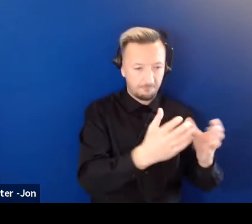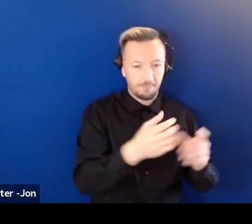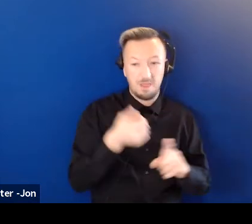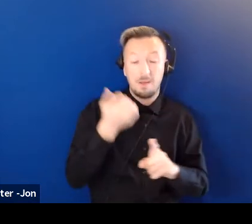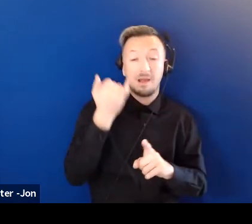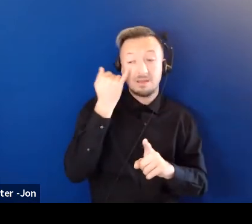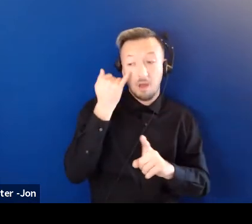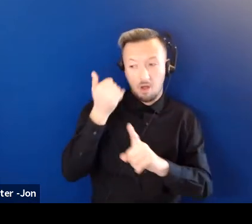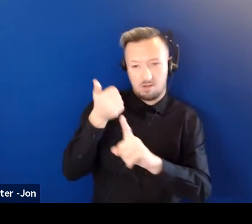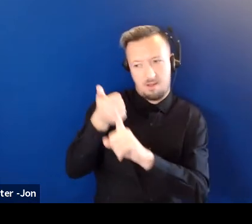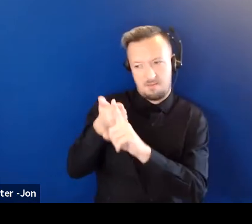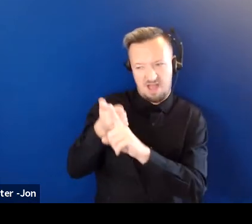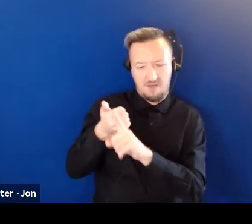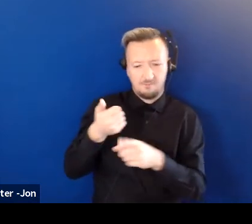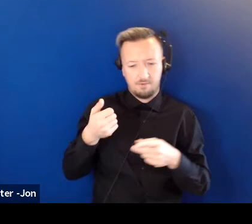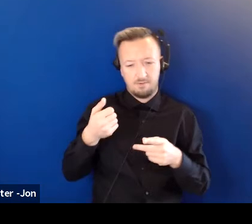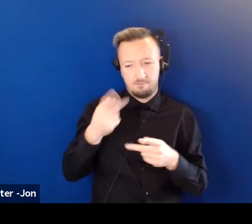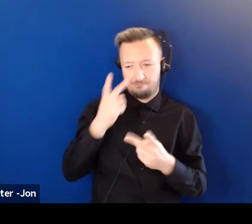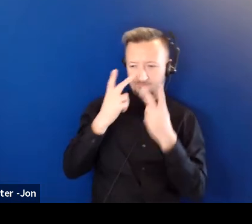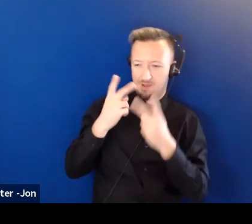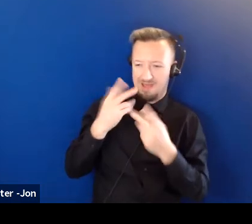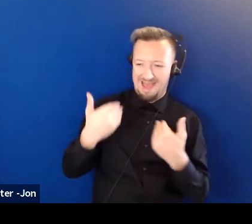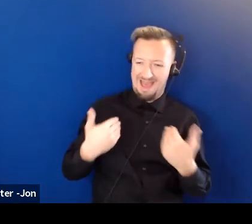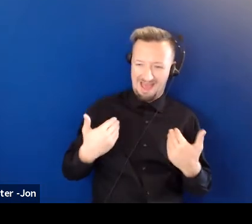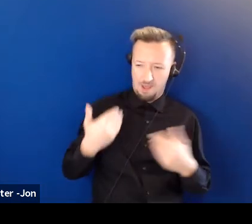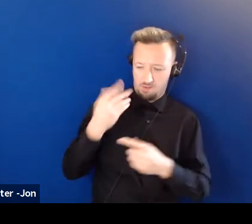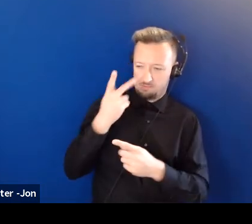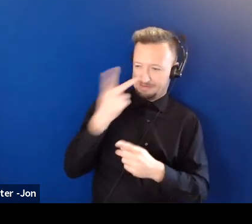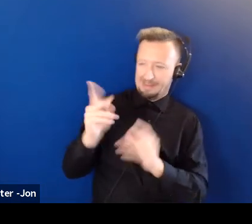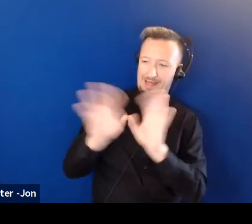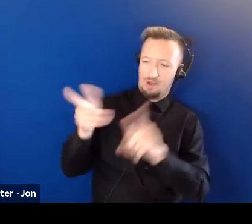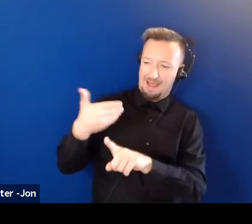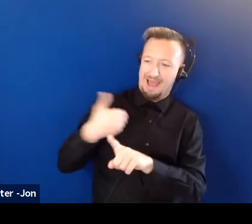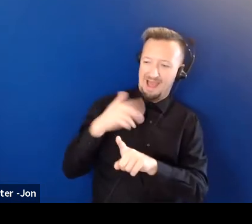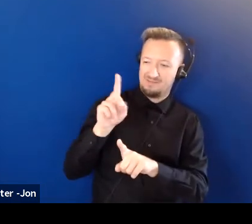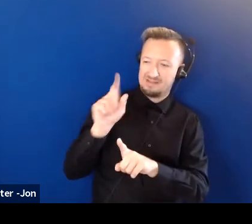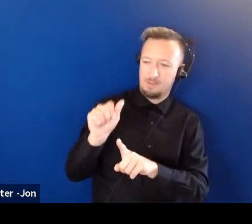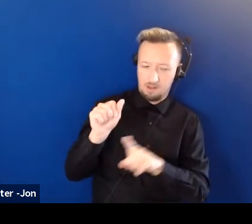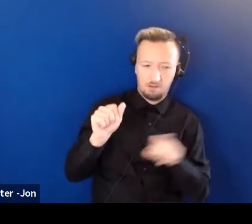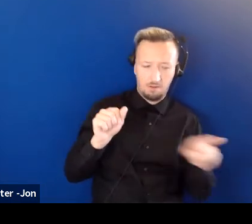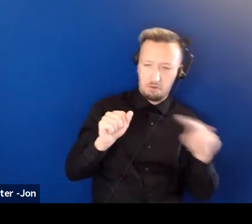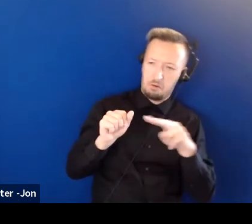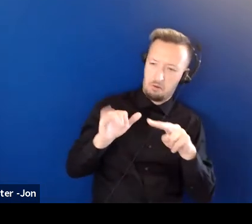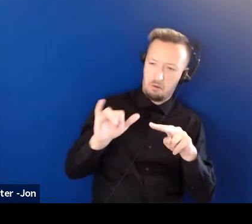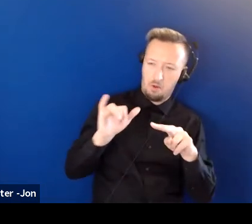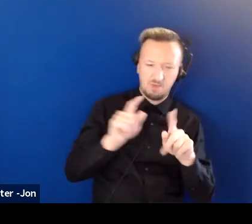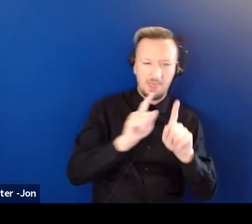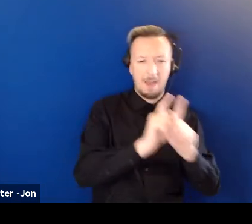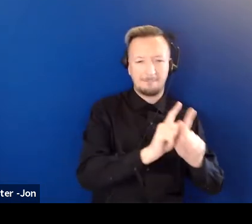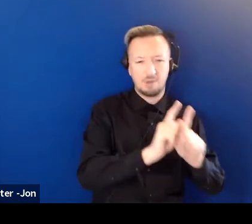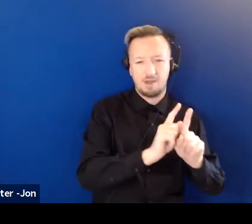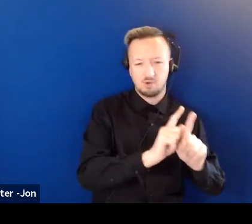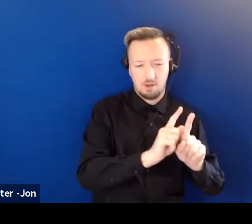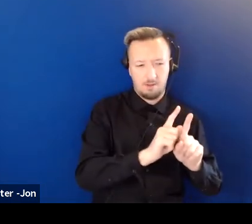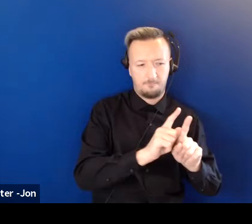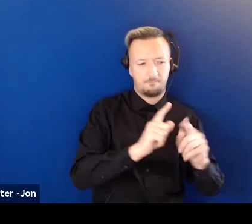or really talking about disability openly. And so that peer modeling and peer mentoring was really, really important. We